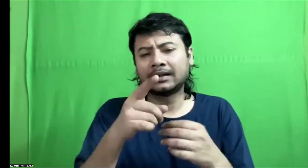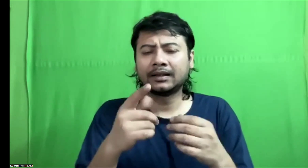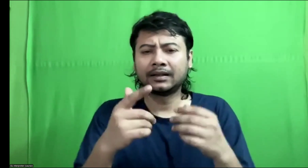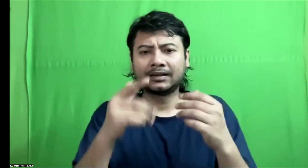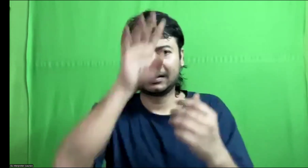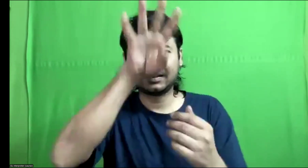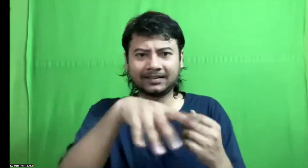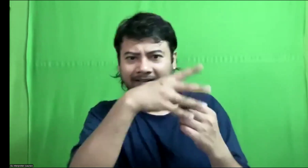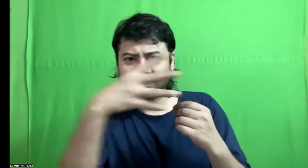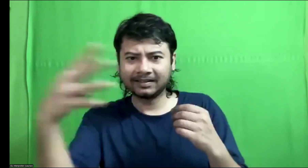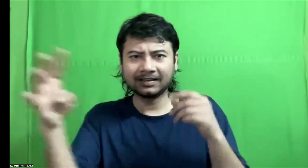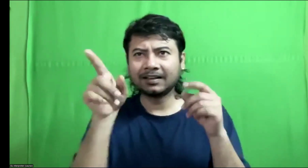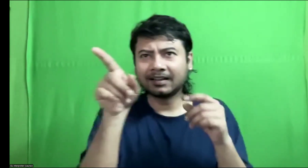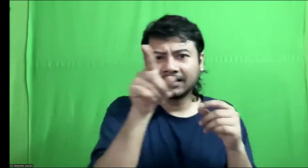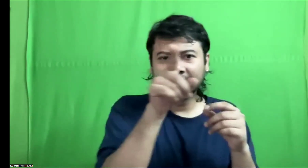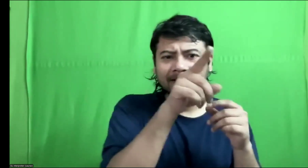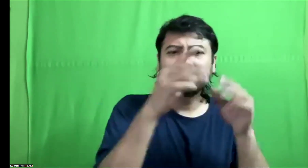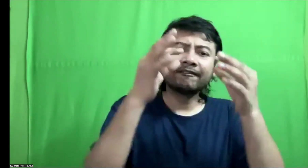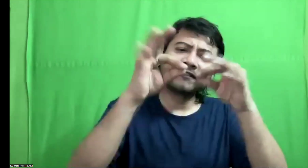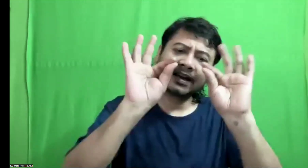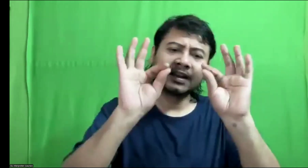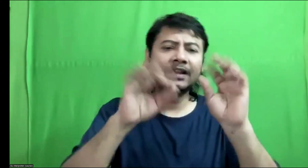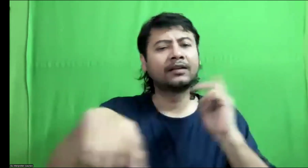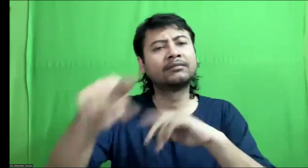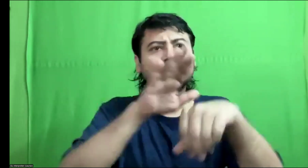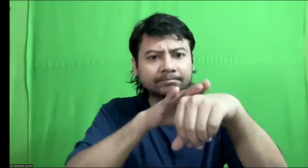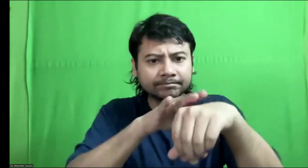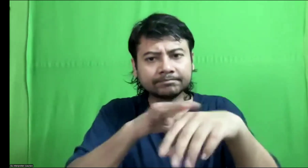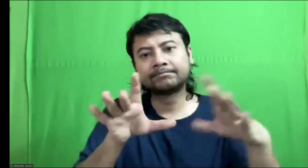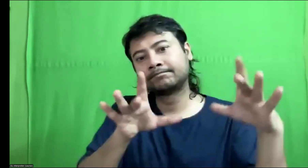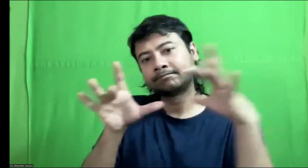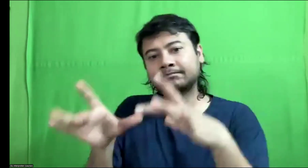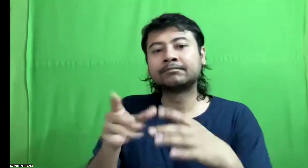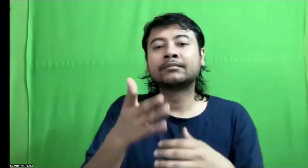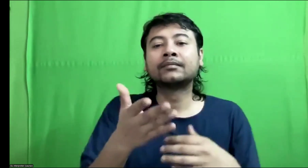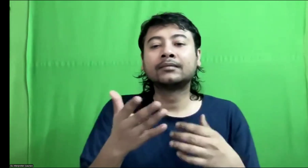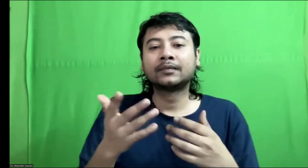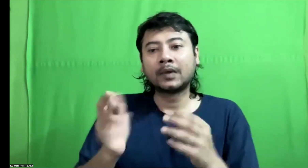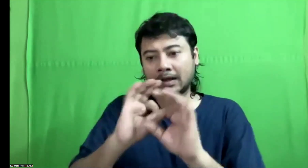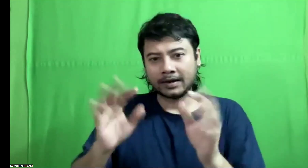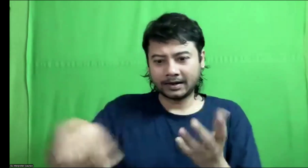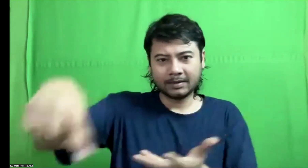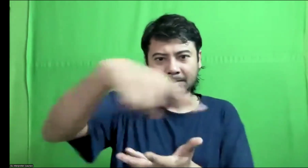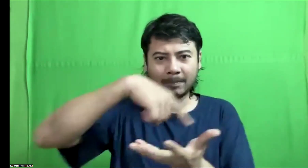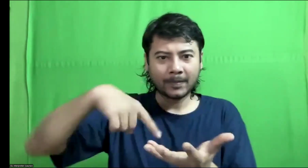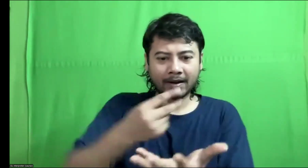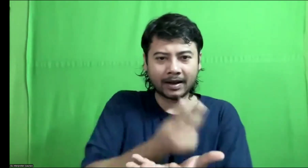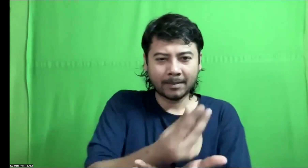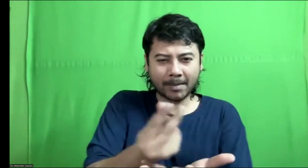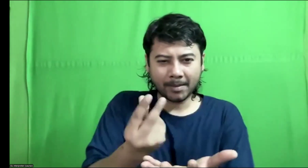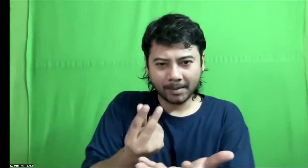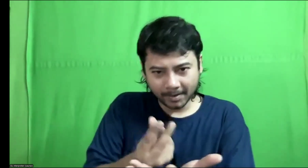one by one will come, all the children from each section will come and offer this lamp. So if you are going to